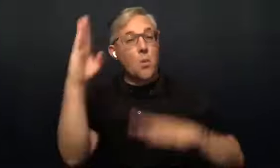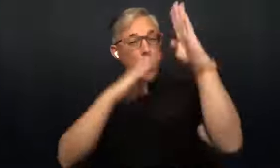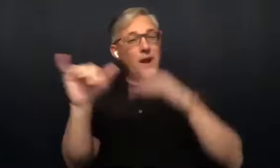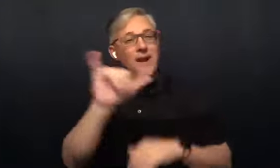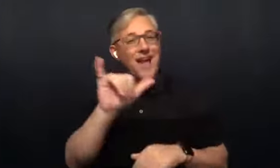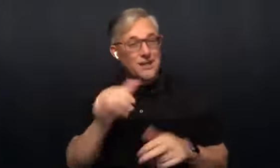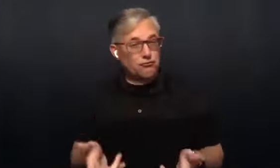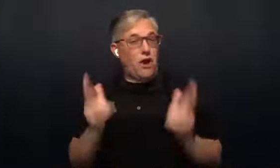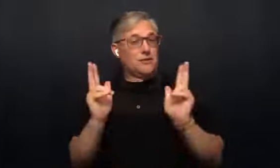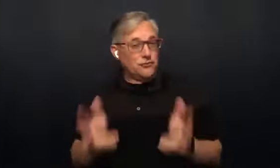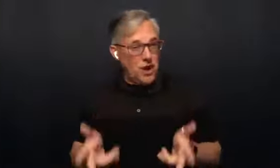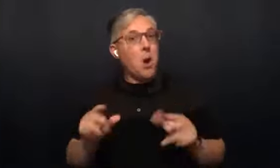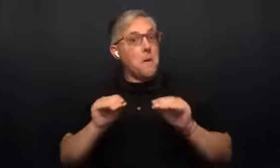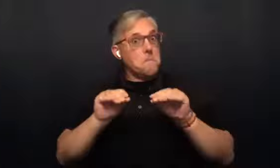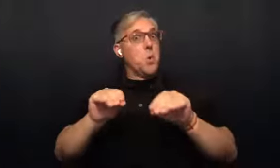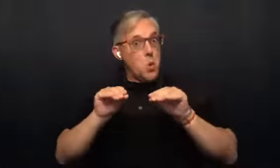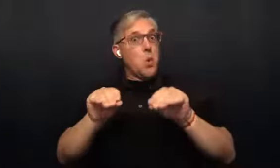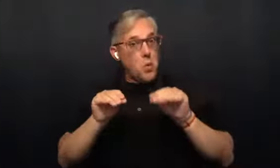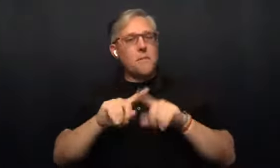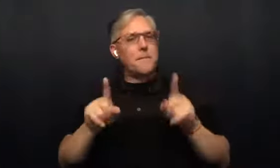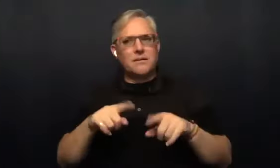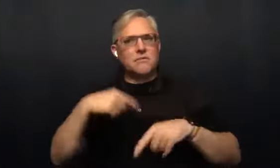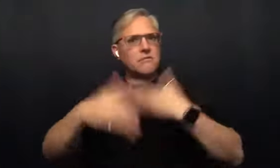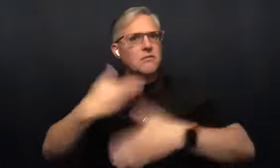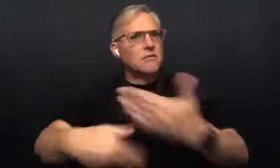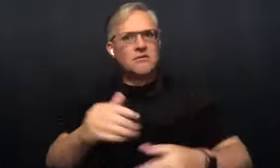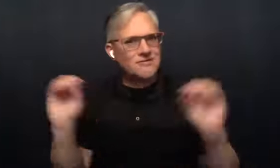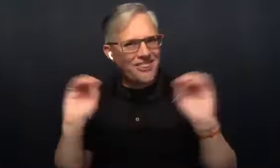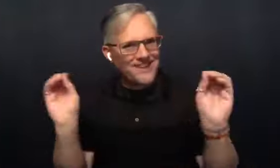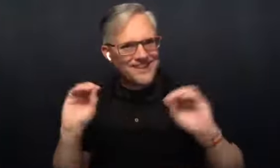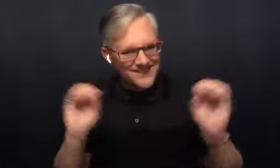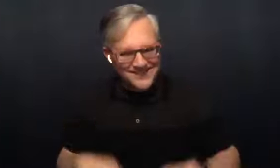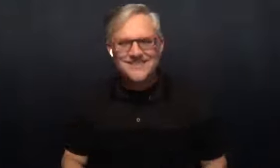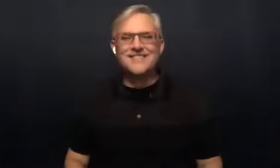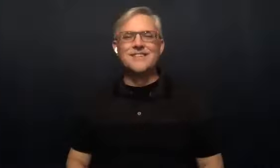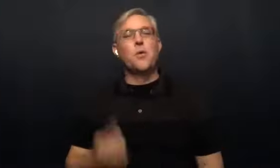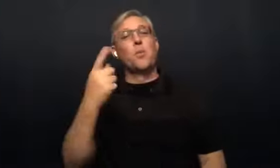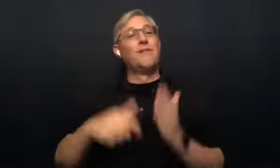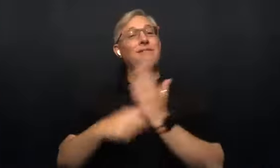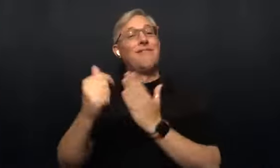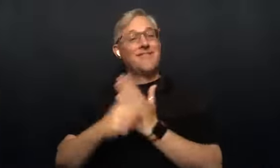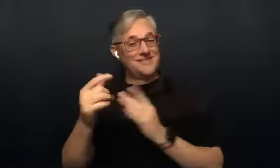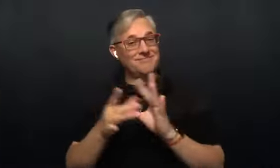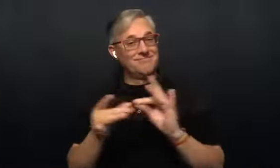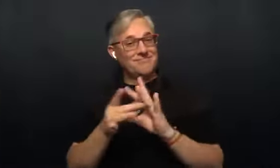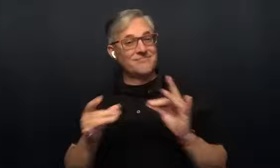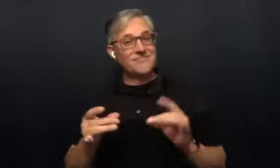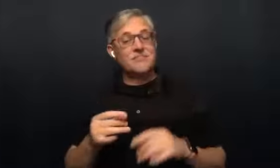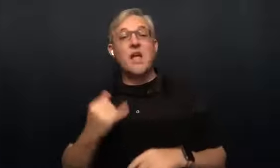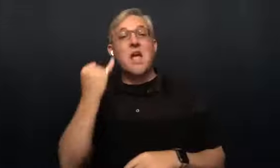so there's another saying I love in Al-Anon. In one of our pamphlets, it says, if you pray, why worry? If you worry, why pray? because every